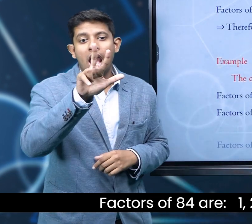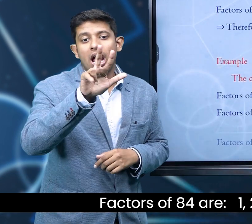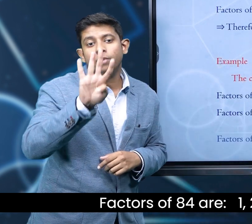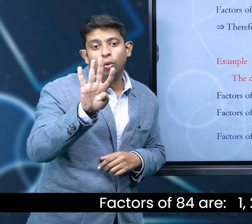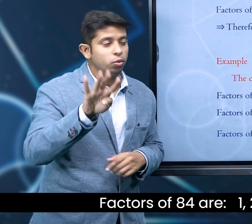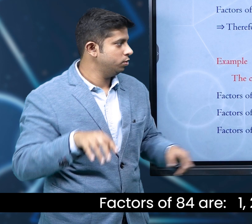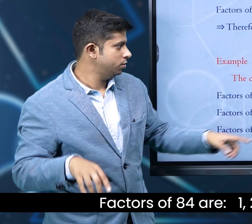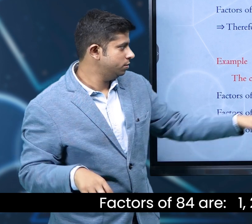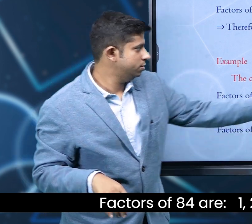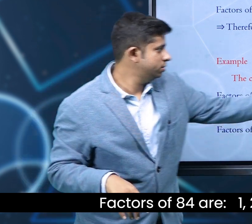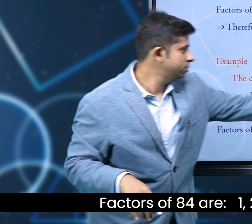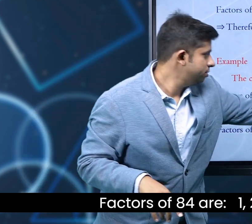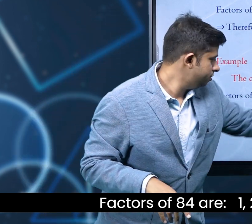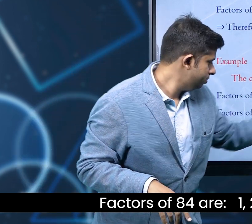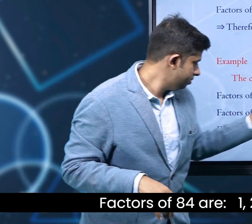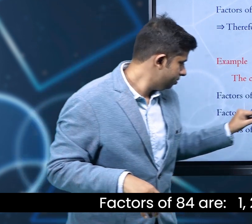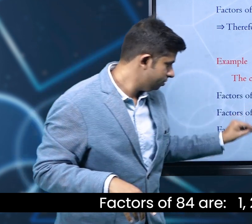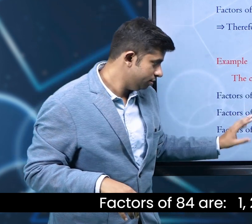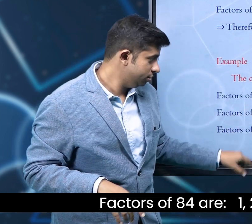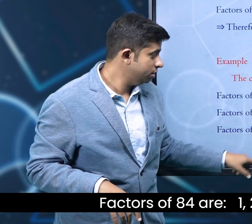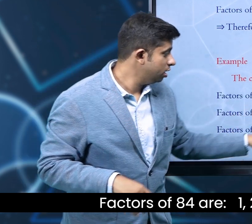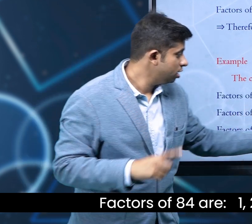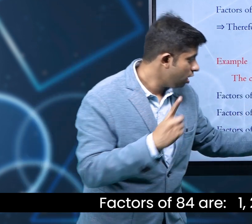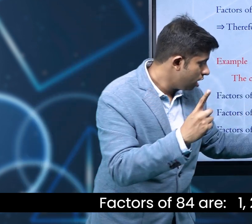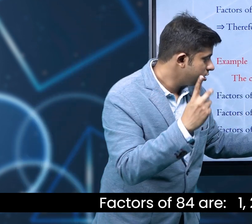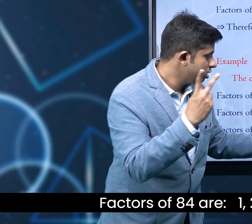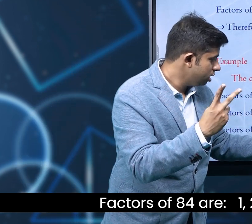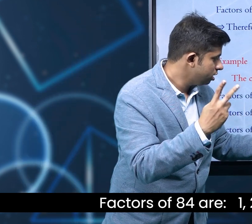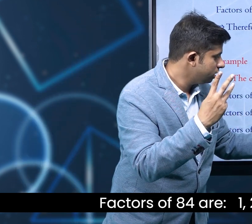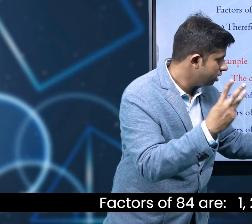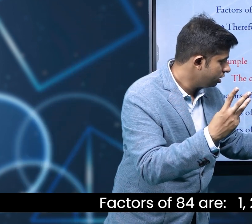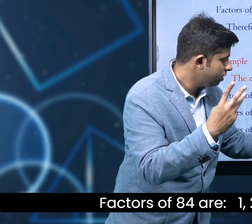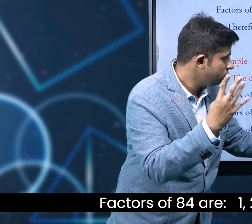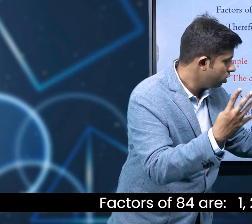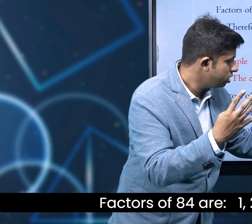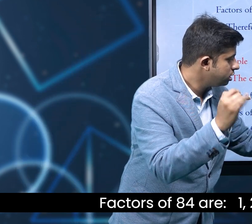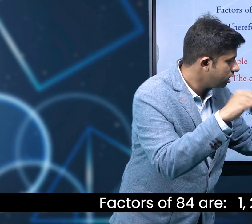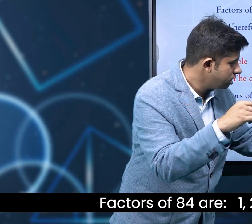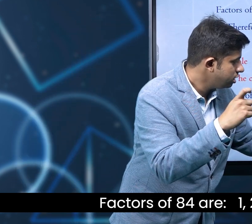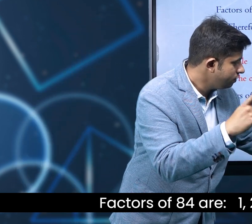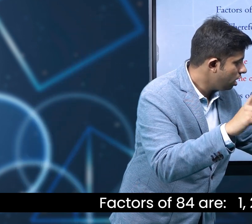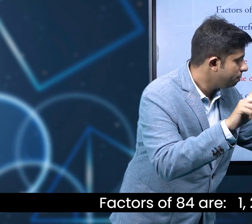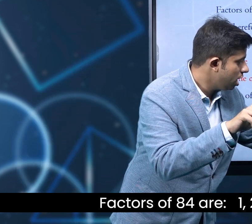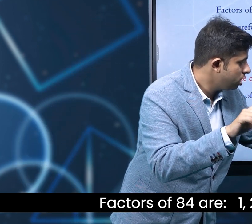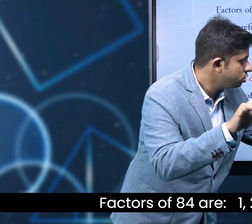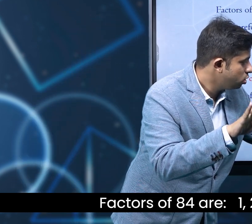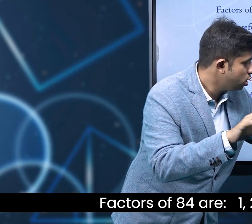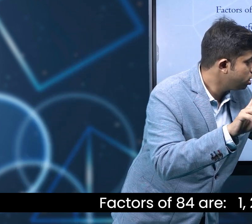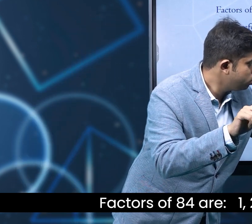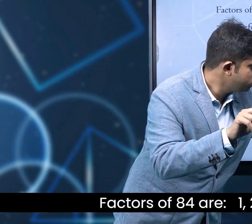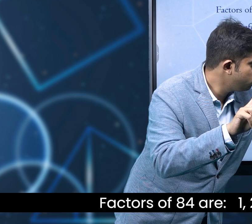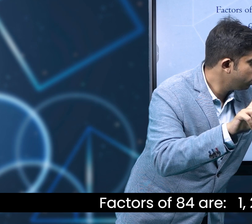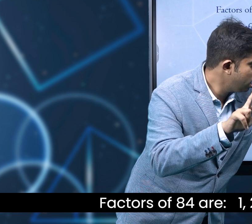Factors of 84 are 1, 2, 3, 4, 6, 7, 12, 14, 21, 28, 42 and